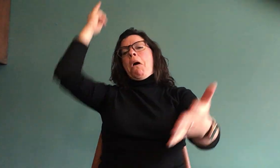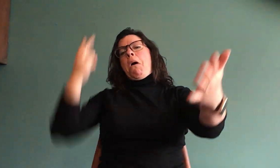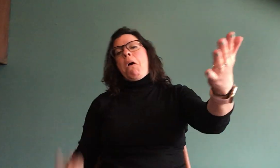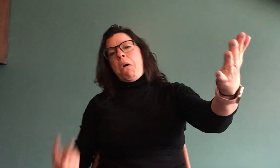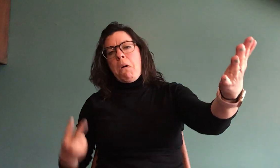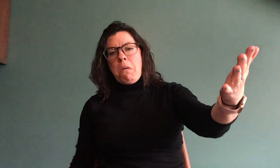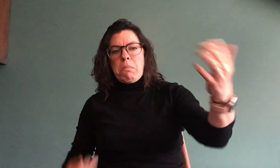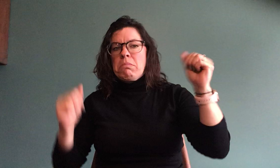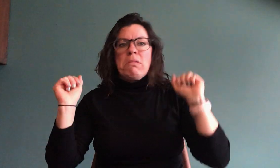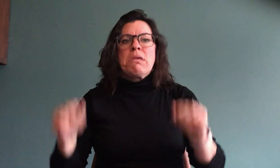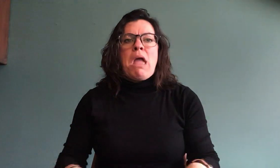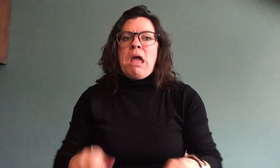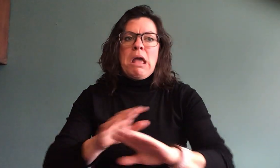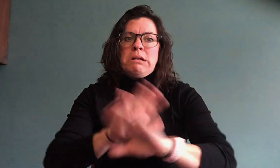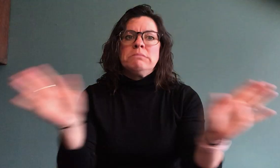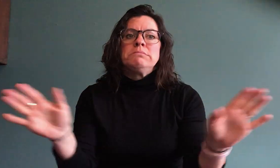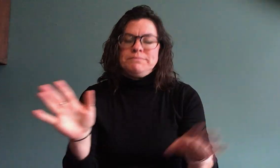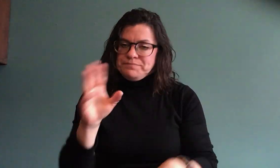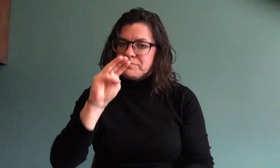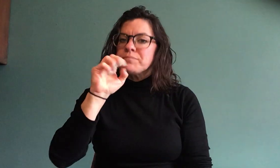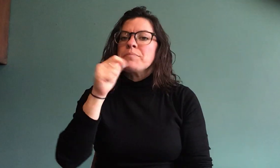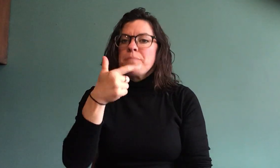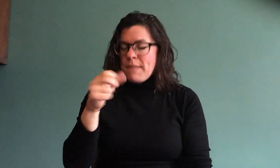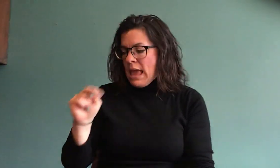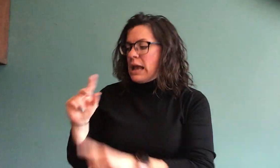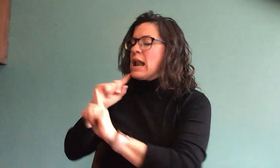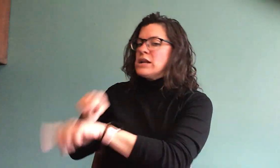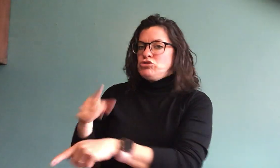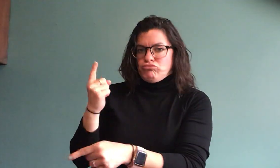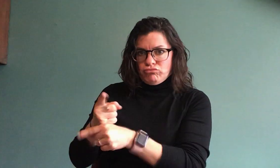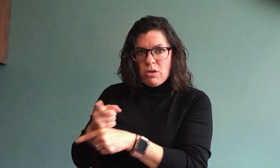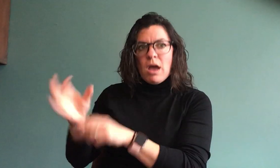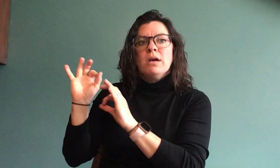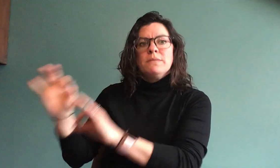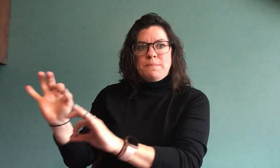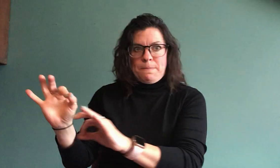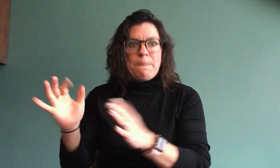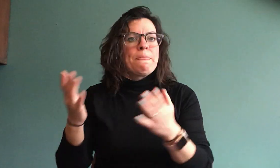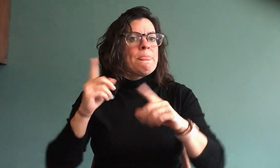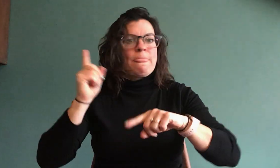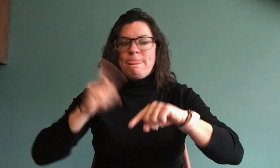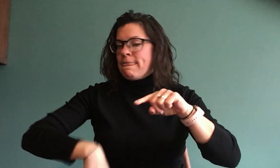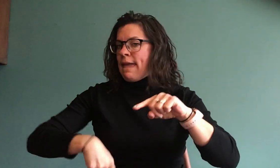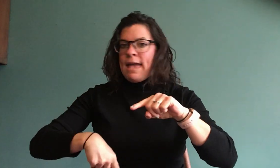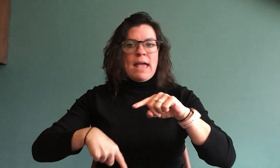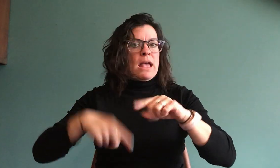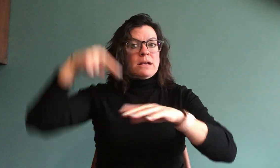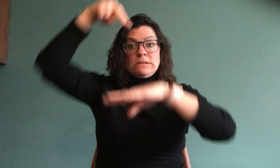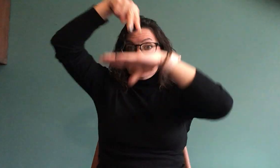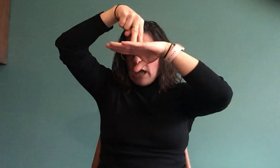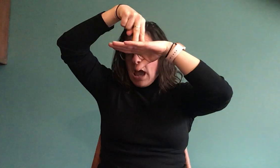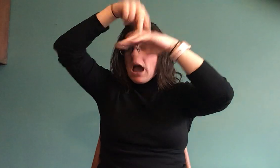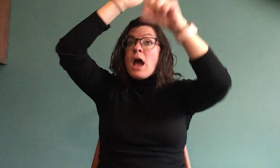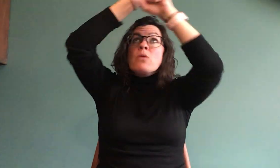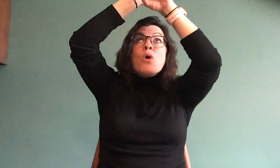it. The other thing I recommend, Megan, is you don't move a scaffold with parts on